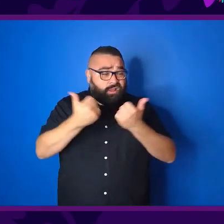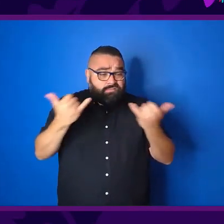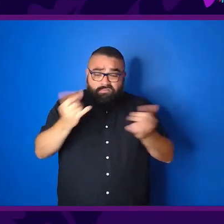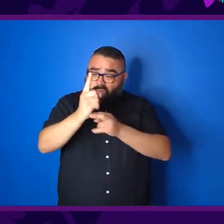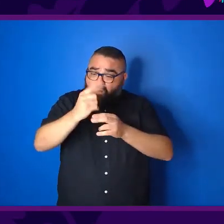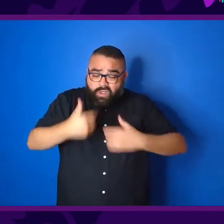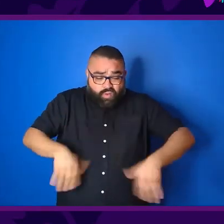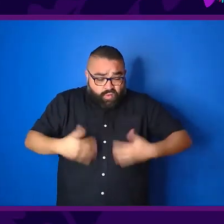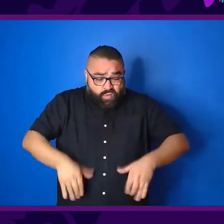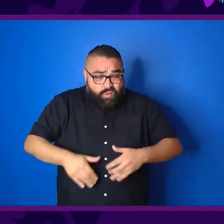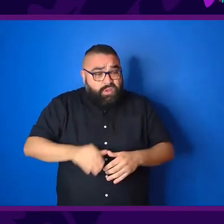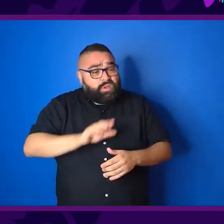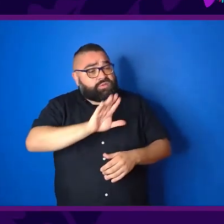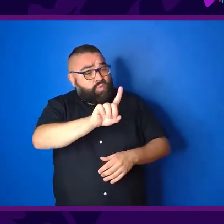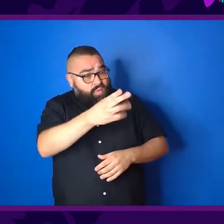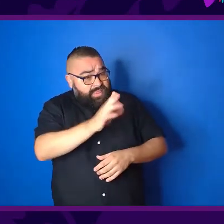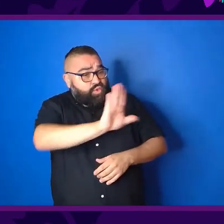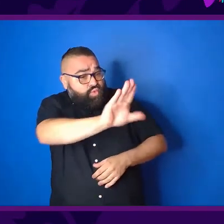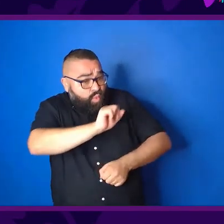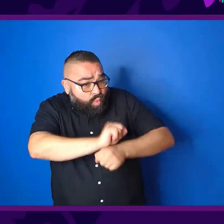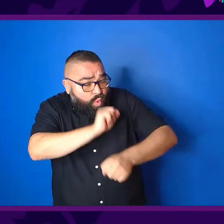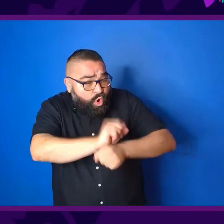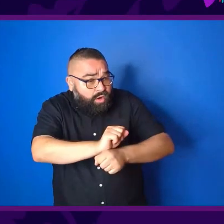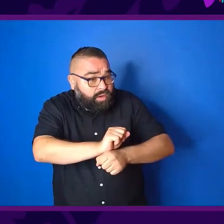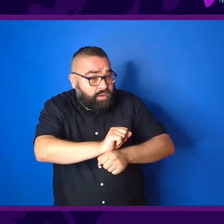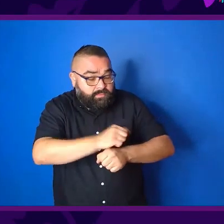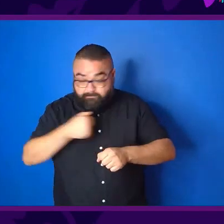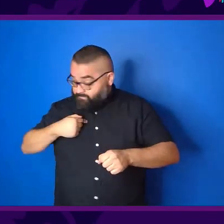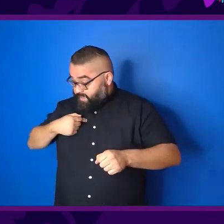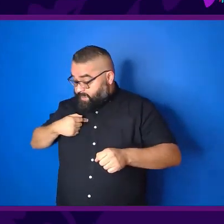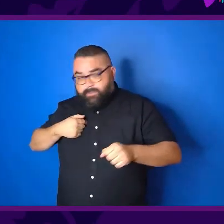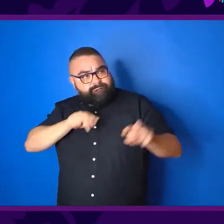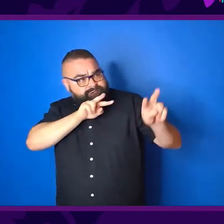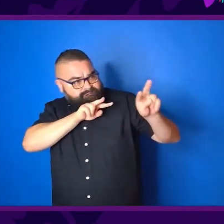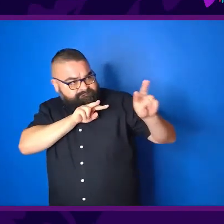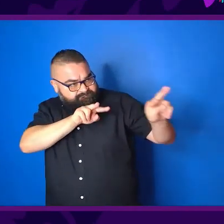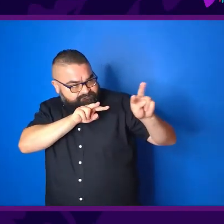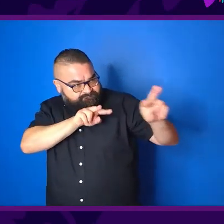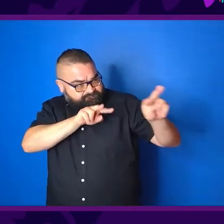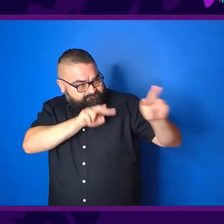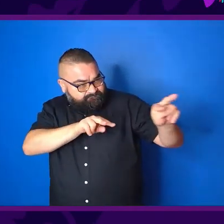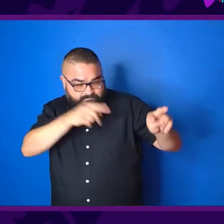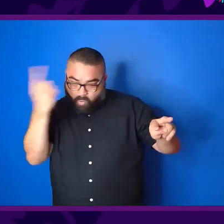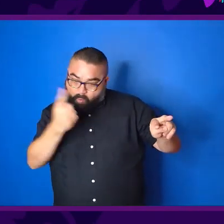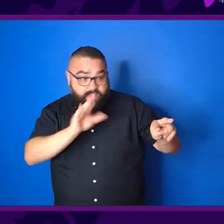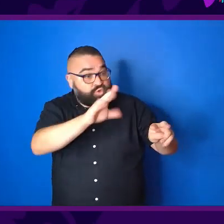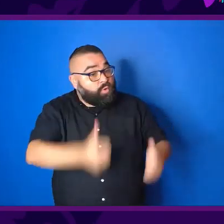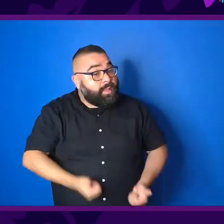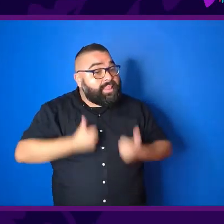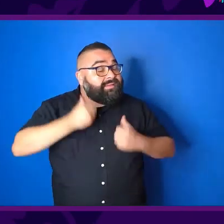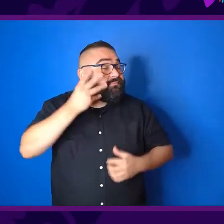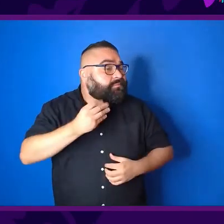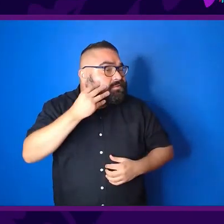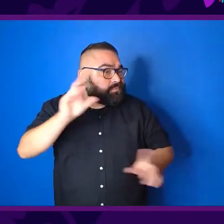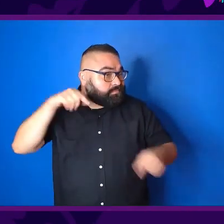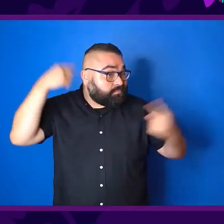always been the work that I've looked to, the life you've lived that has inspired me. I'm so grateful that I get to honor